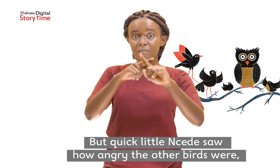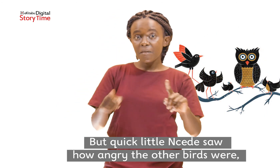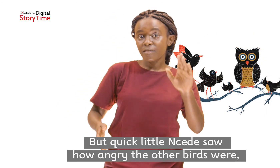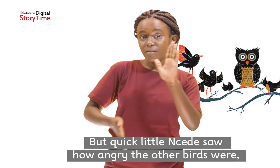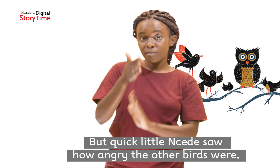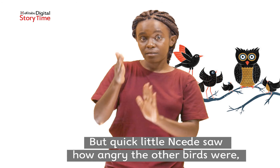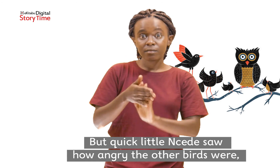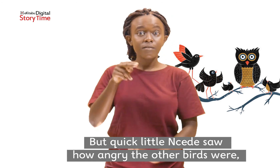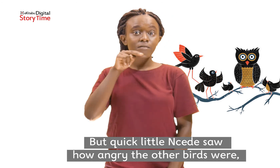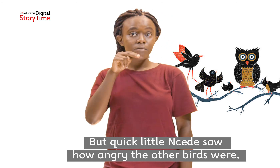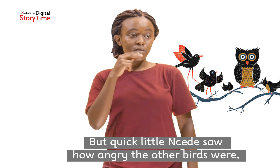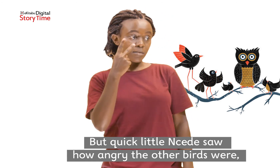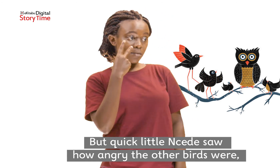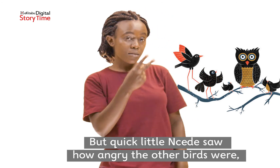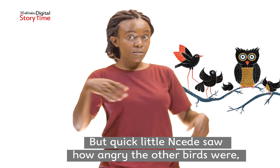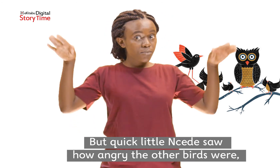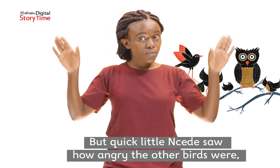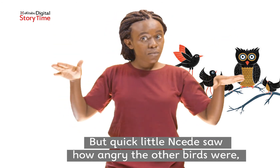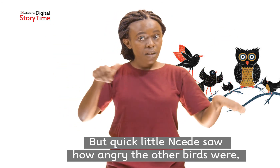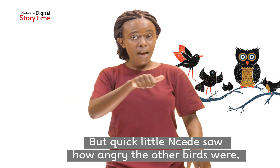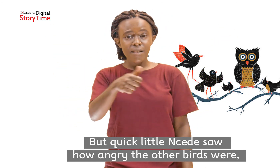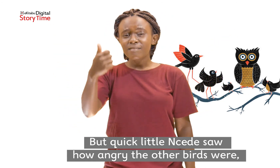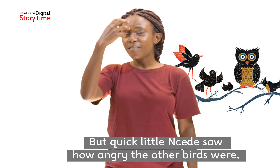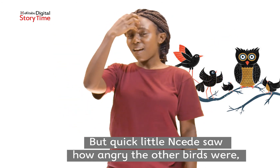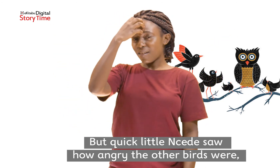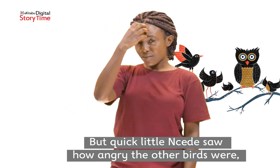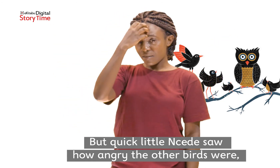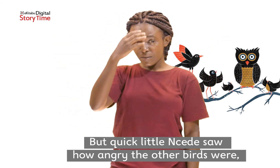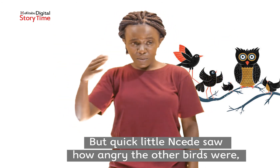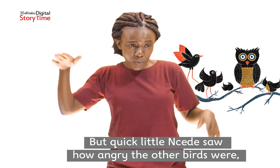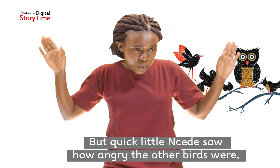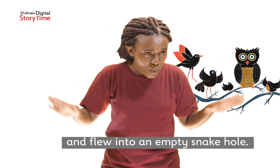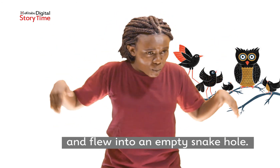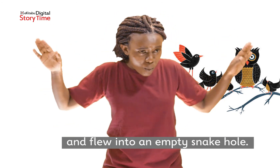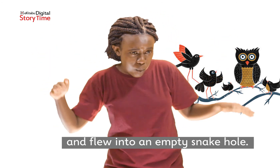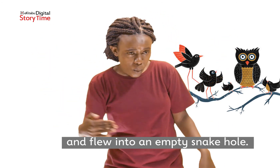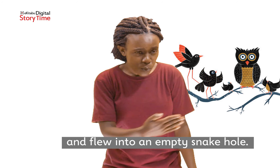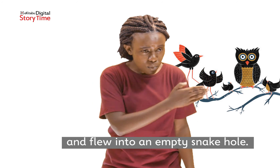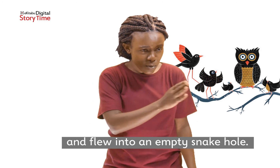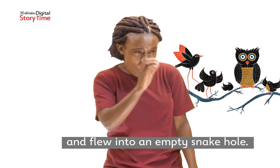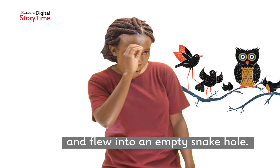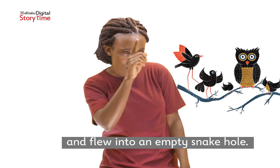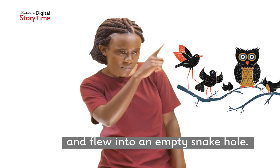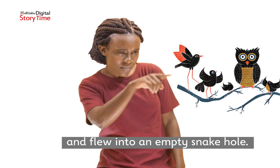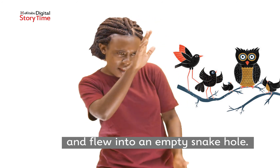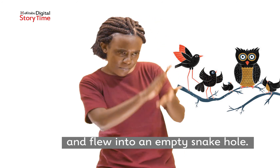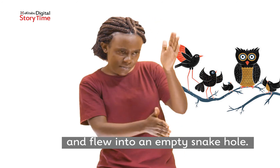But quick little Sid saw how angry the birds were and flew into an empty snake